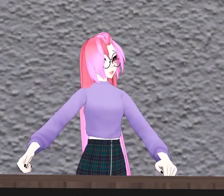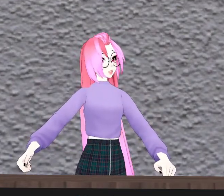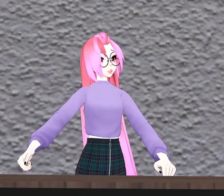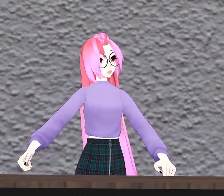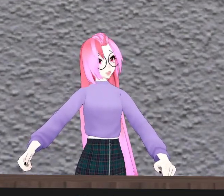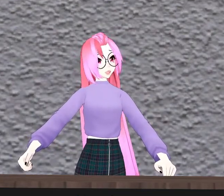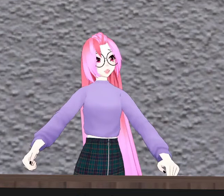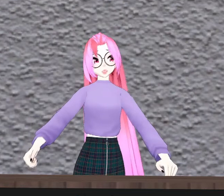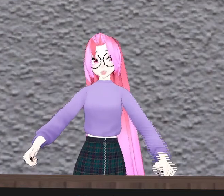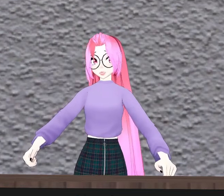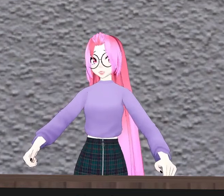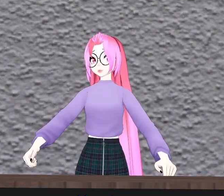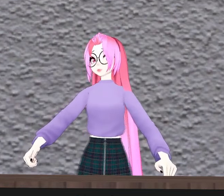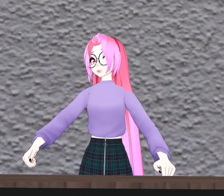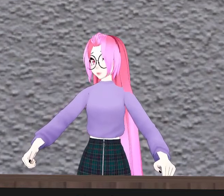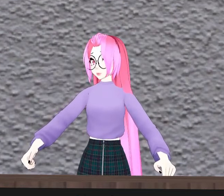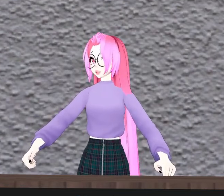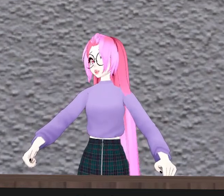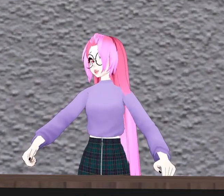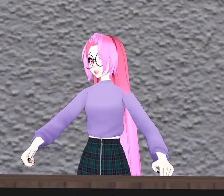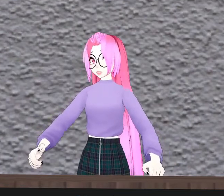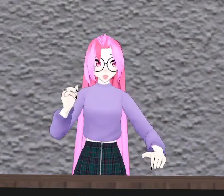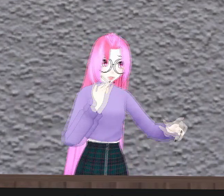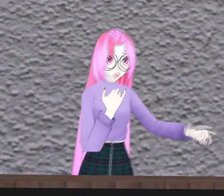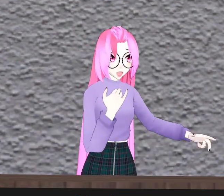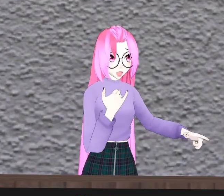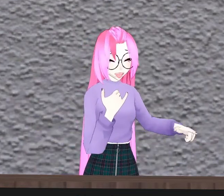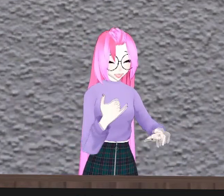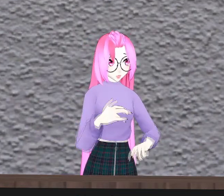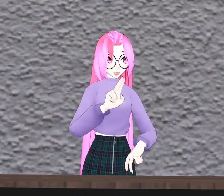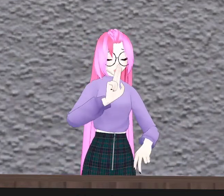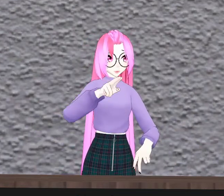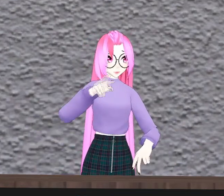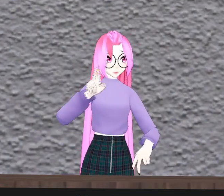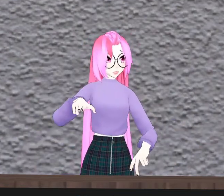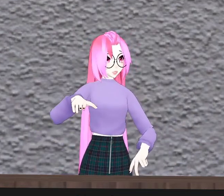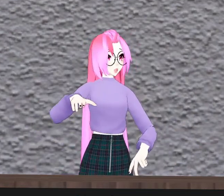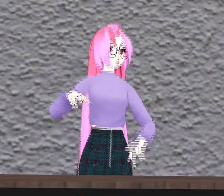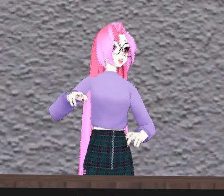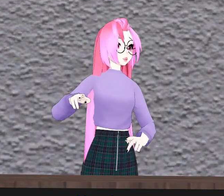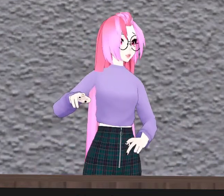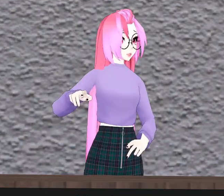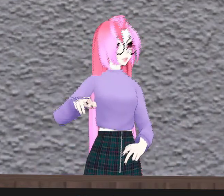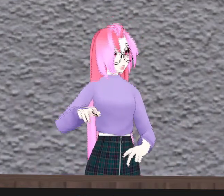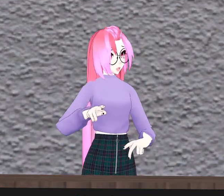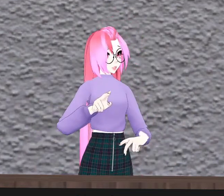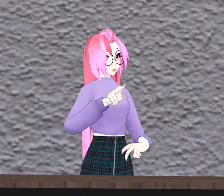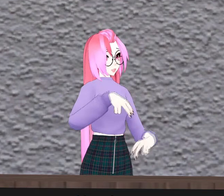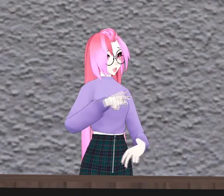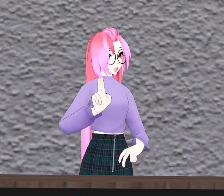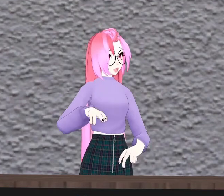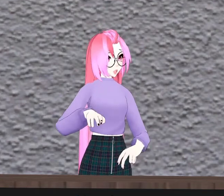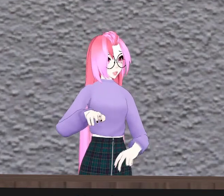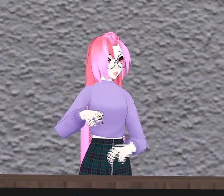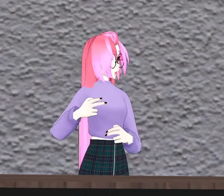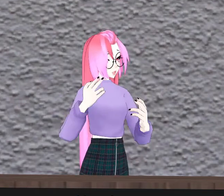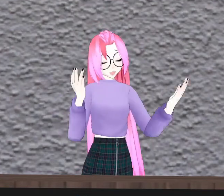Okay, that's a good guess. That's a good guess. You're all wrong. 22. This is how you sign 22.